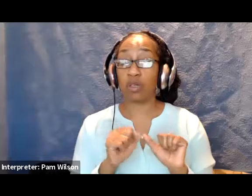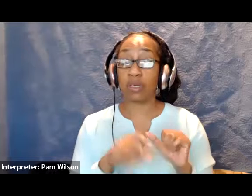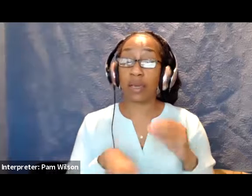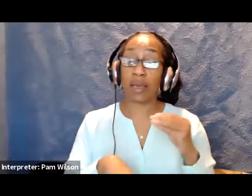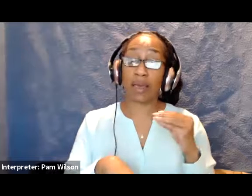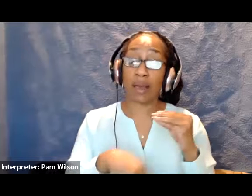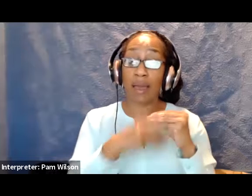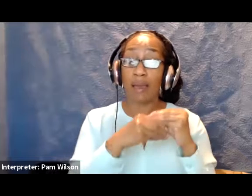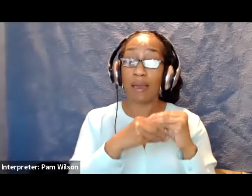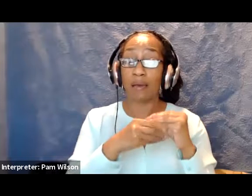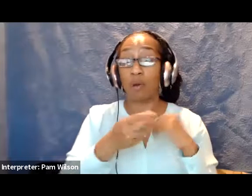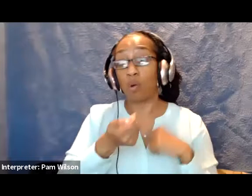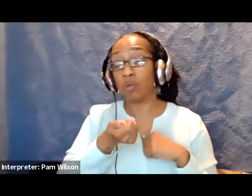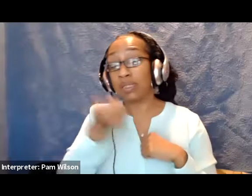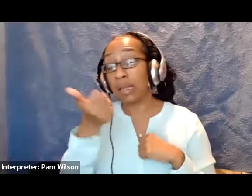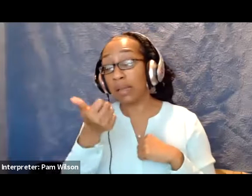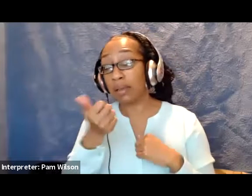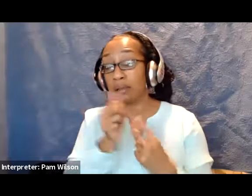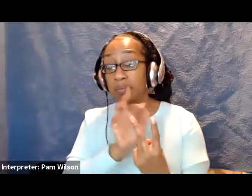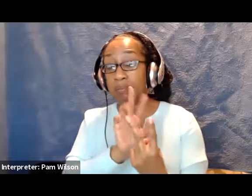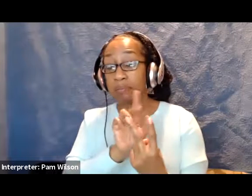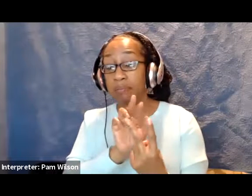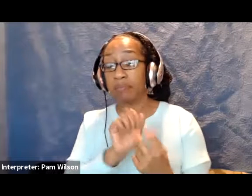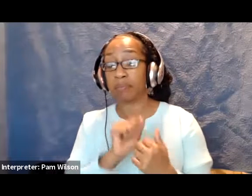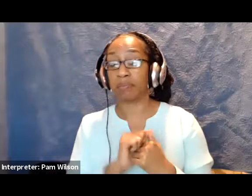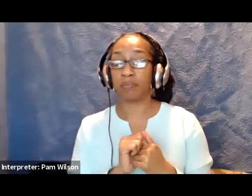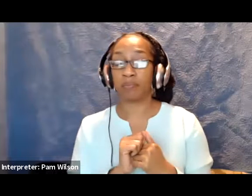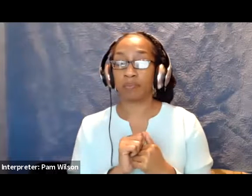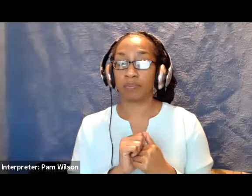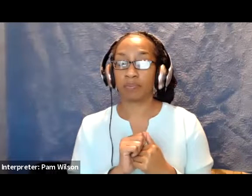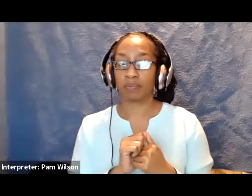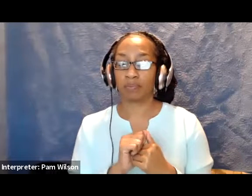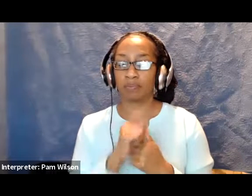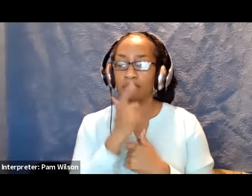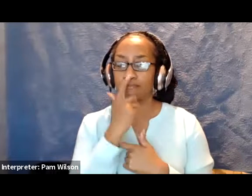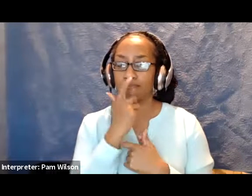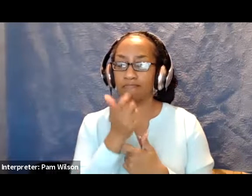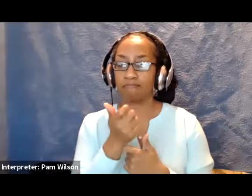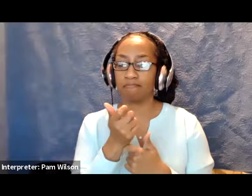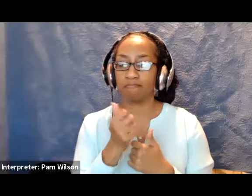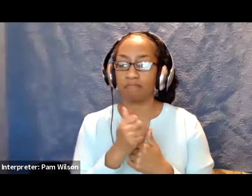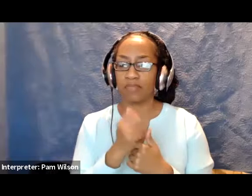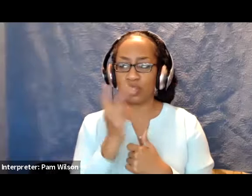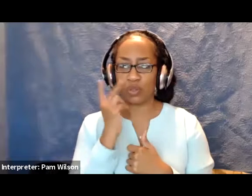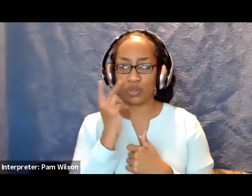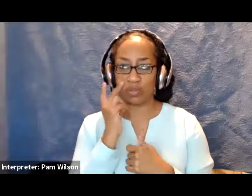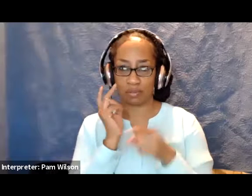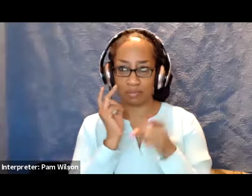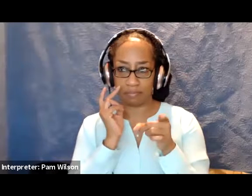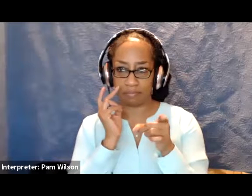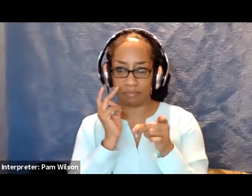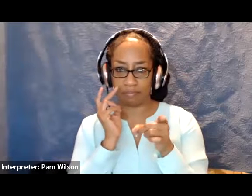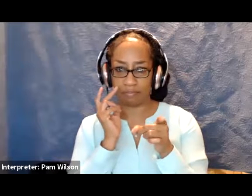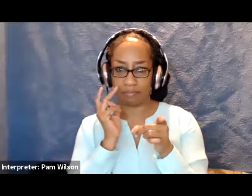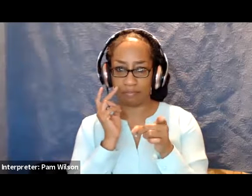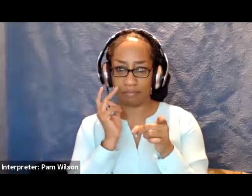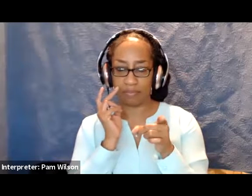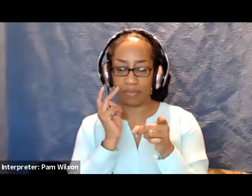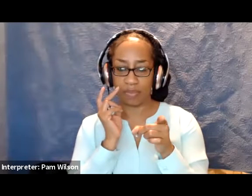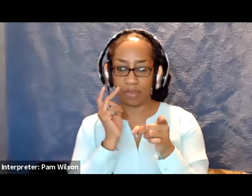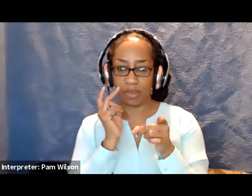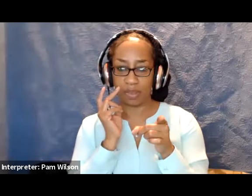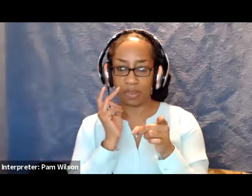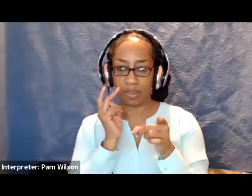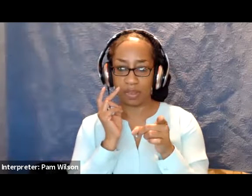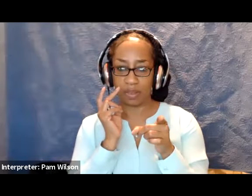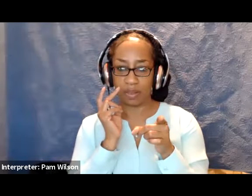panelists. And what's interesting again is, see this button right here, send invitation to